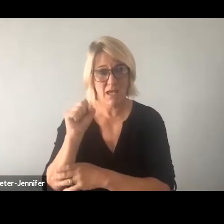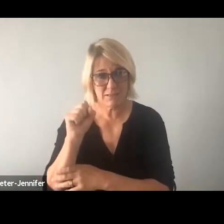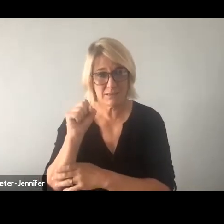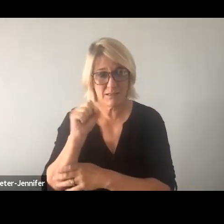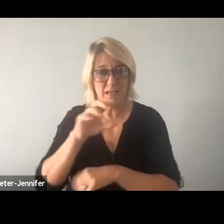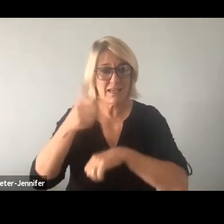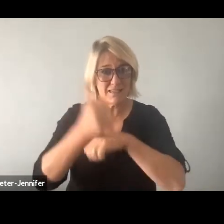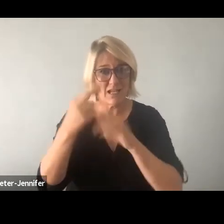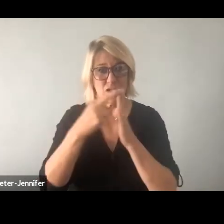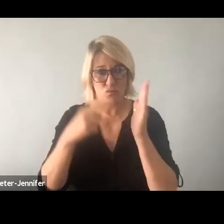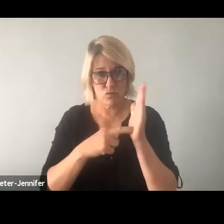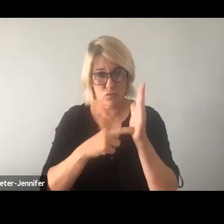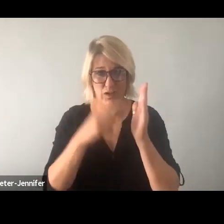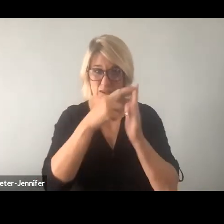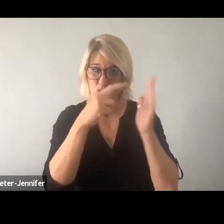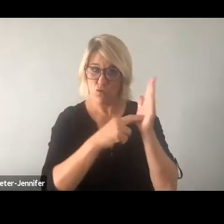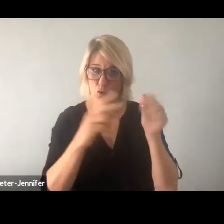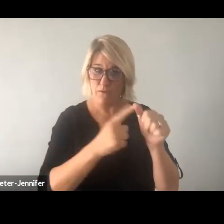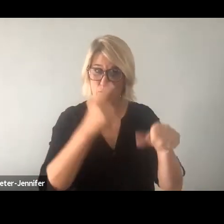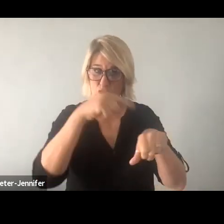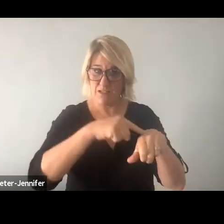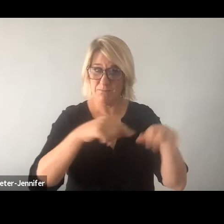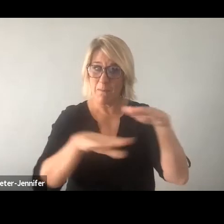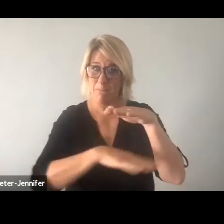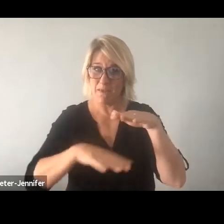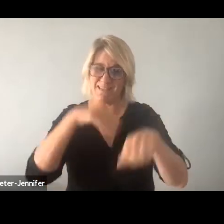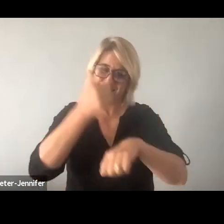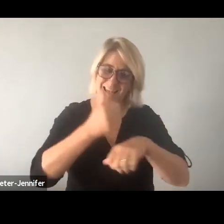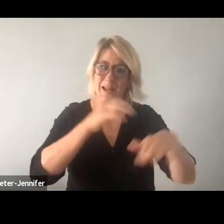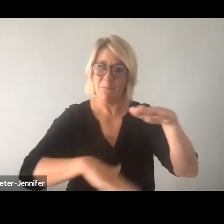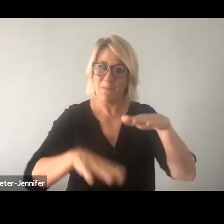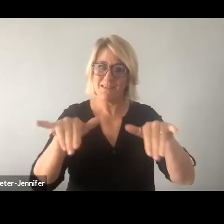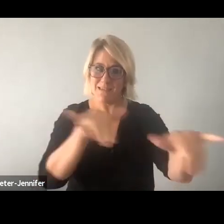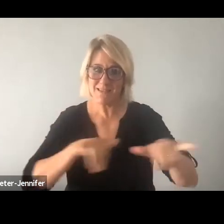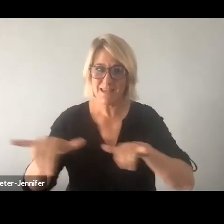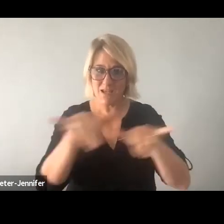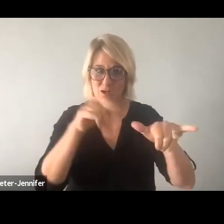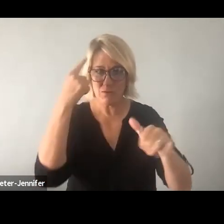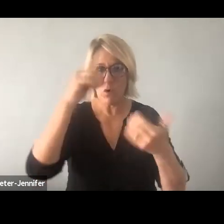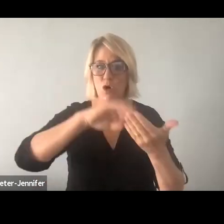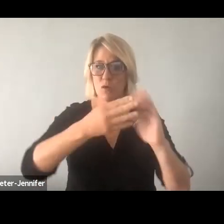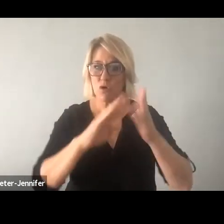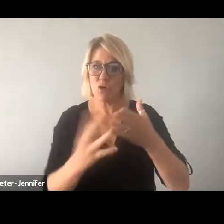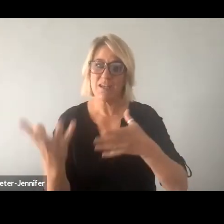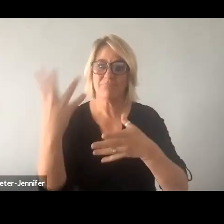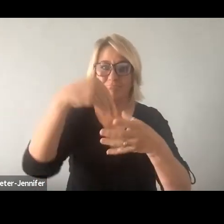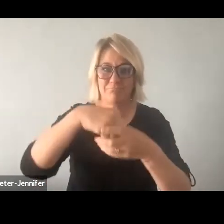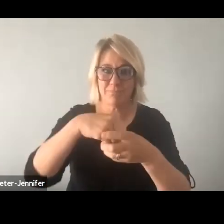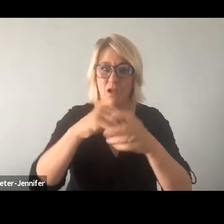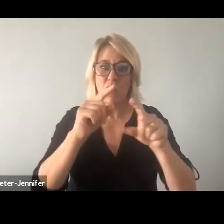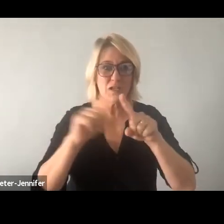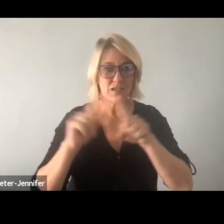is a rule that for the first time set basic standards for community integration and inclusion in all home